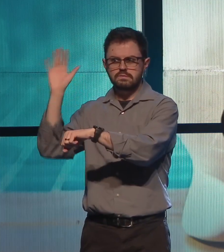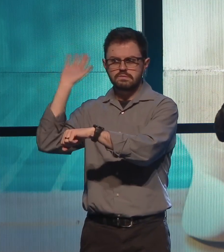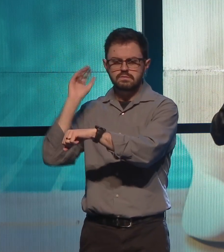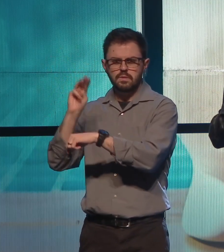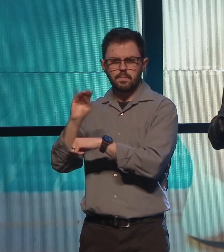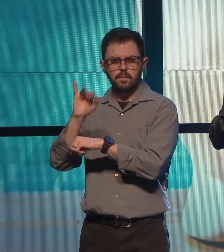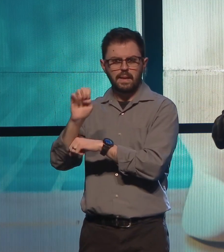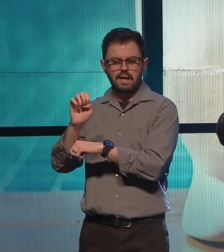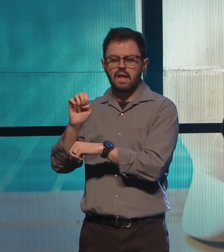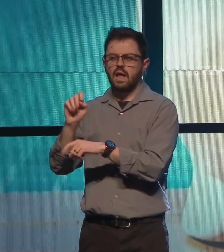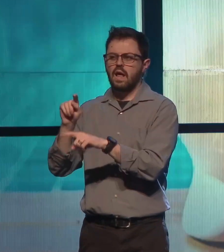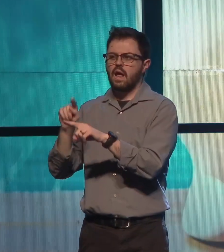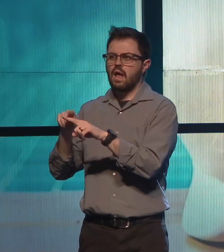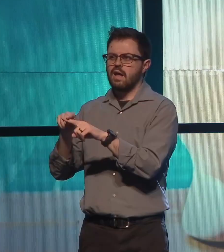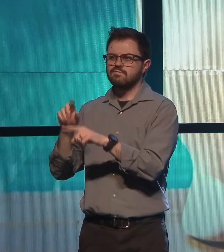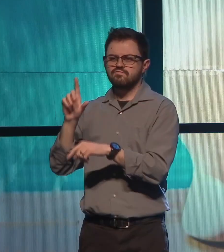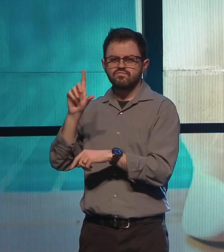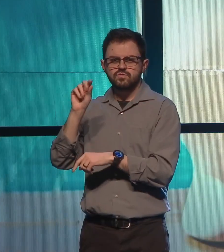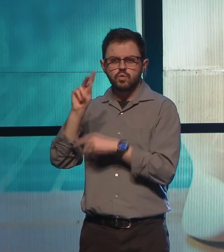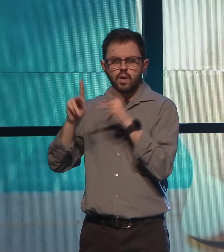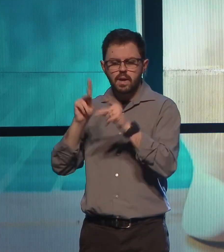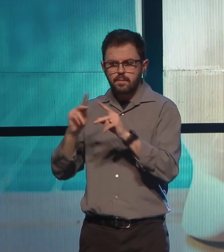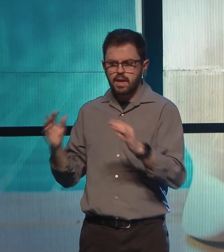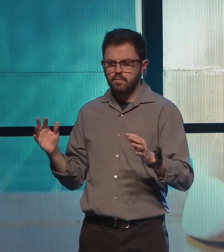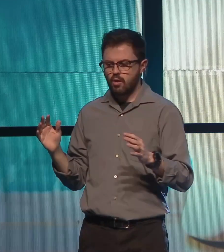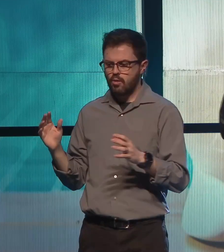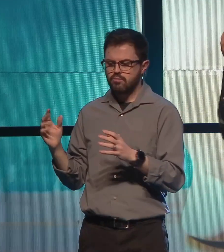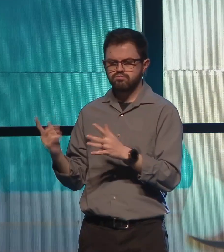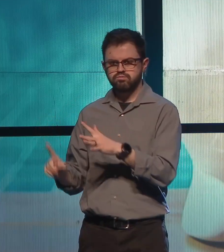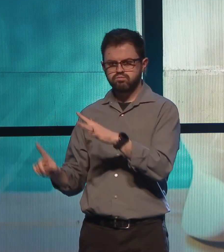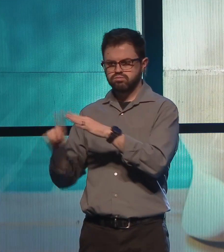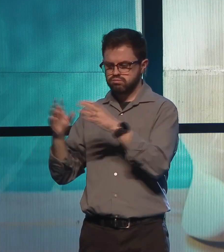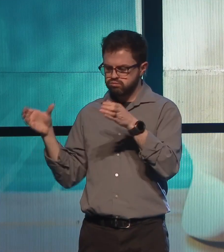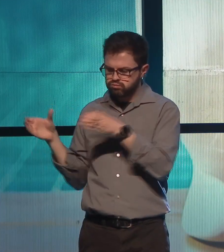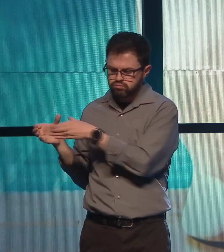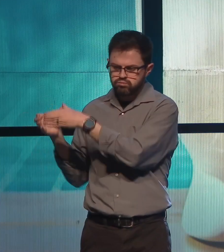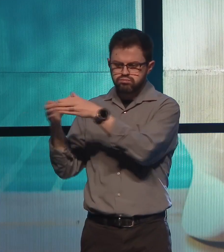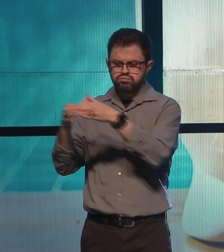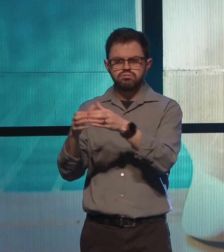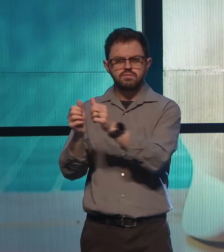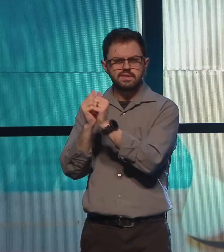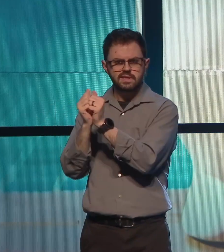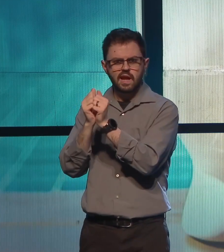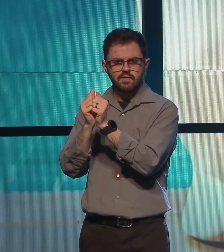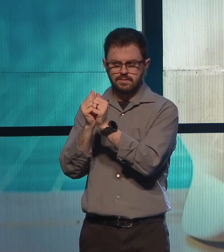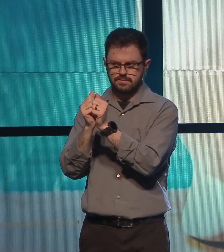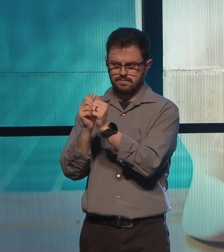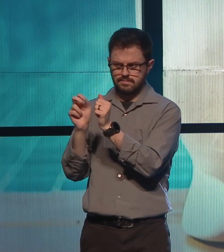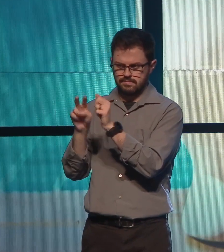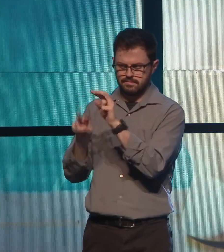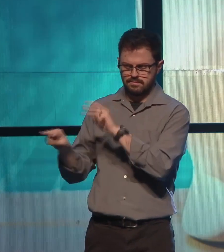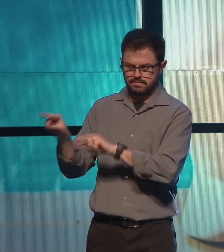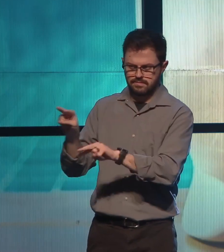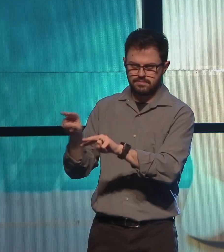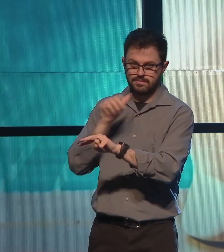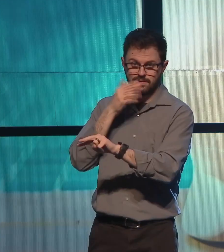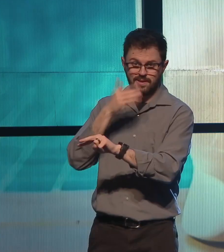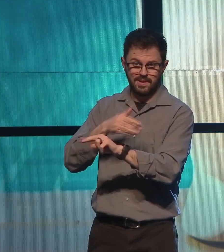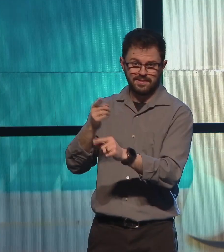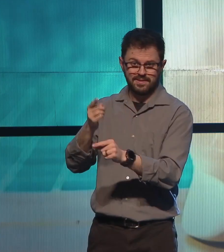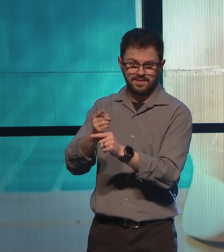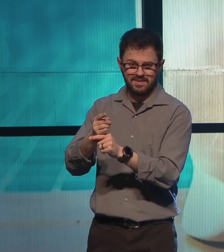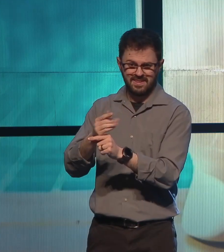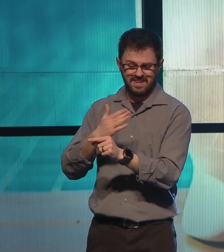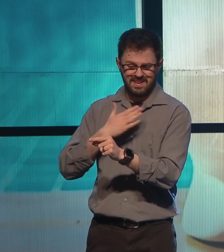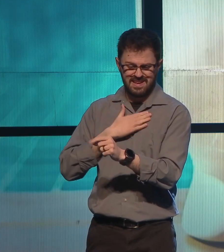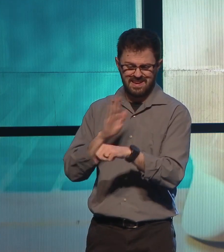20 people showed up. And it was really interesting. They just all came together. And that's not good, right? In my business,